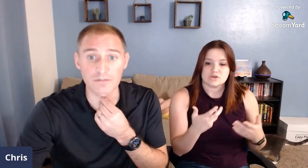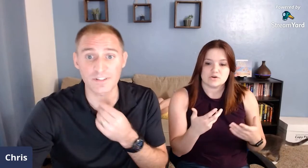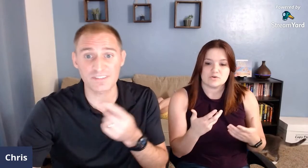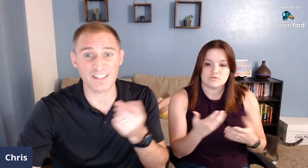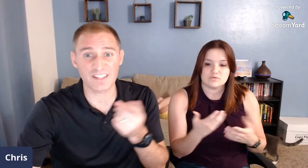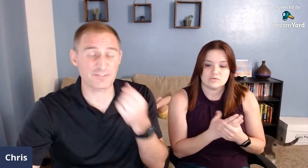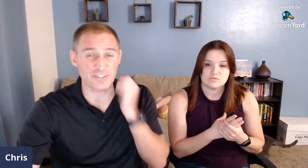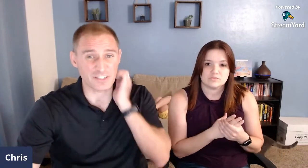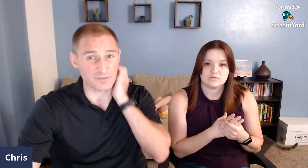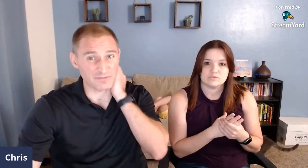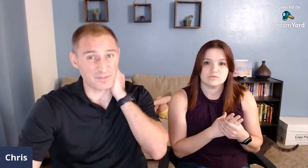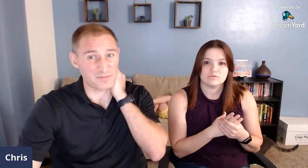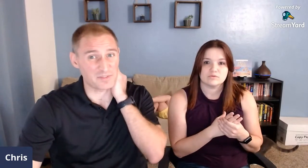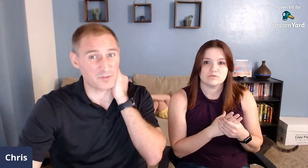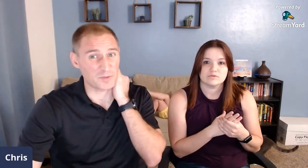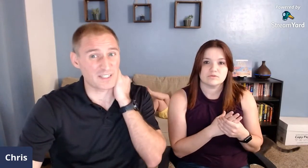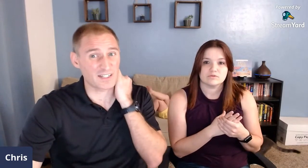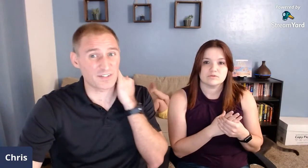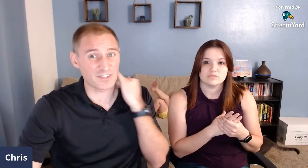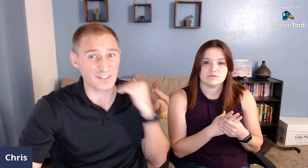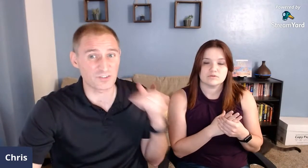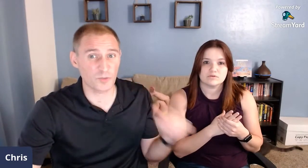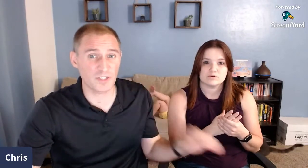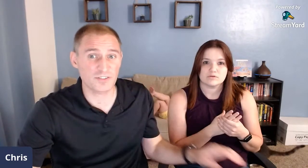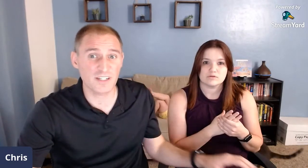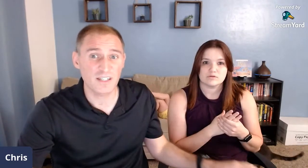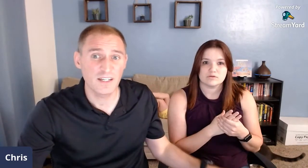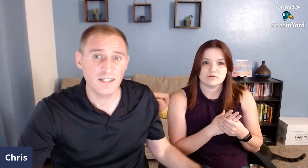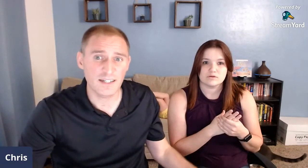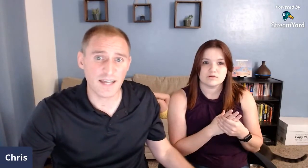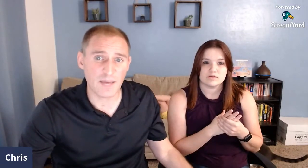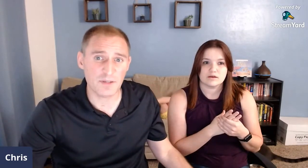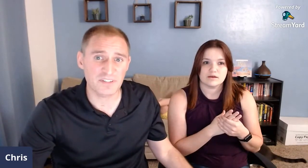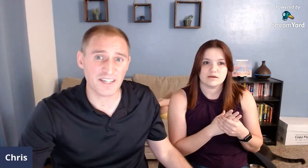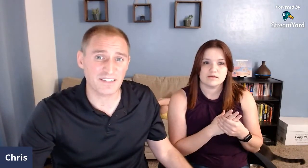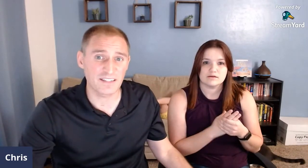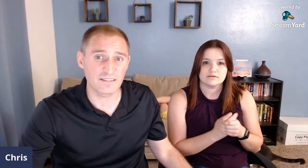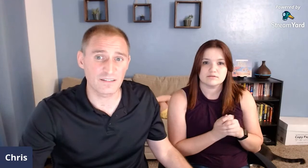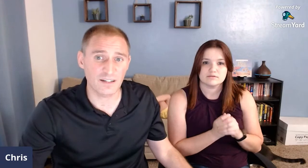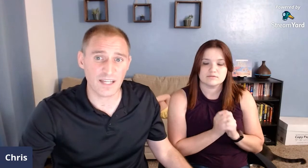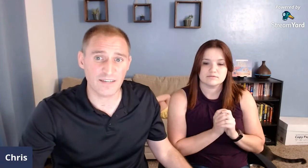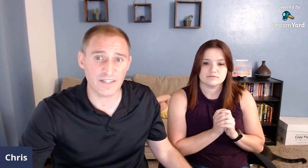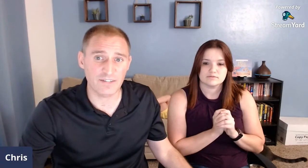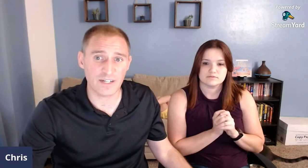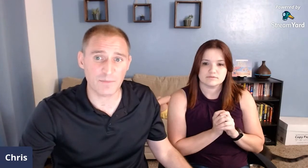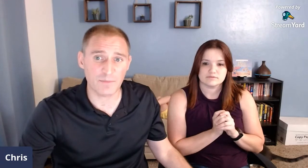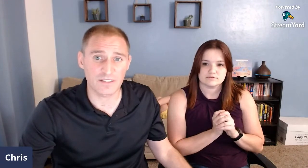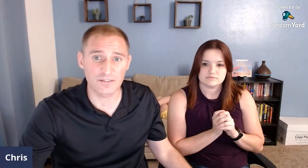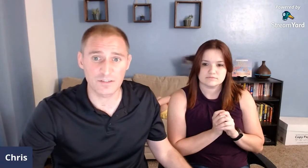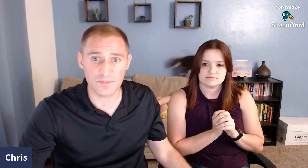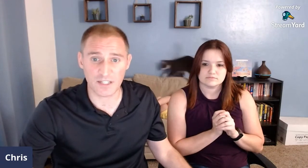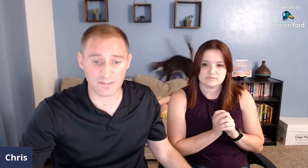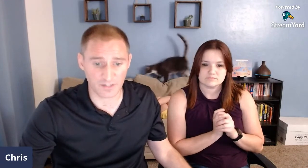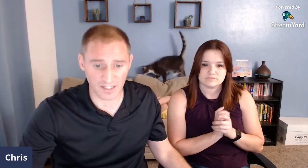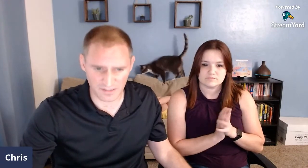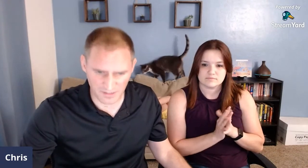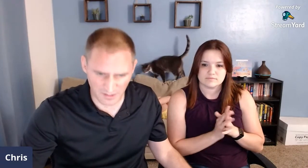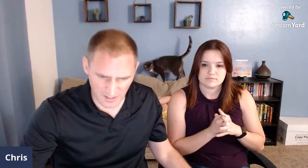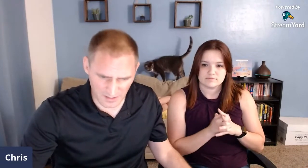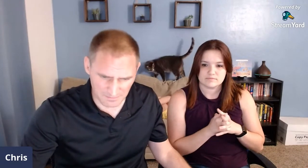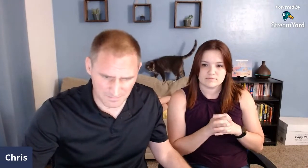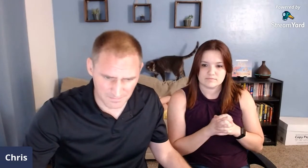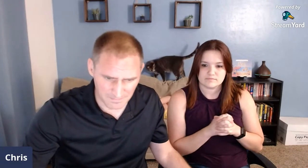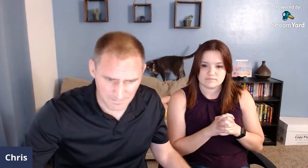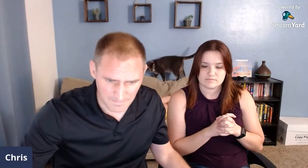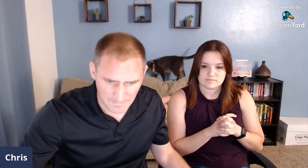recommended? This is actually a really good one. Just before we get on the interpreting train, Abby was asking, do you all have any recommended YouTube channels for ASL?